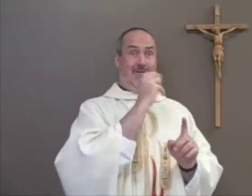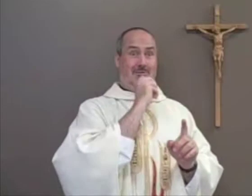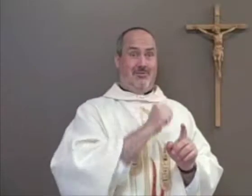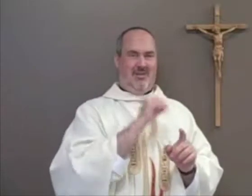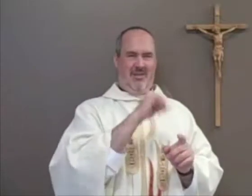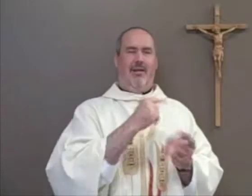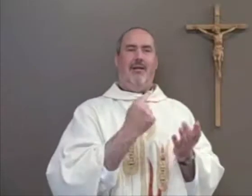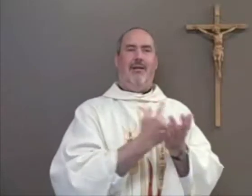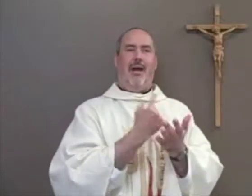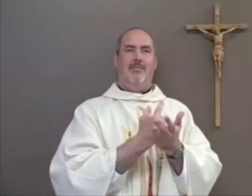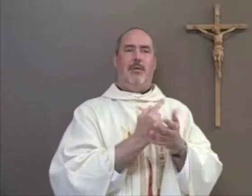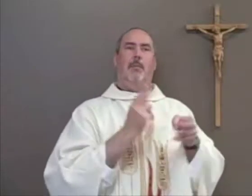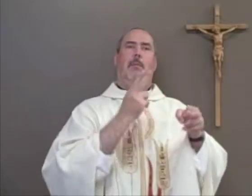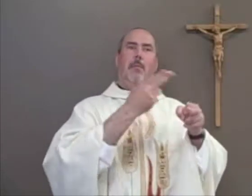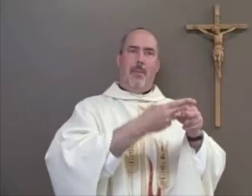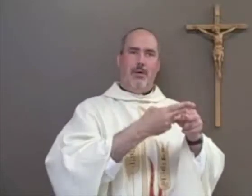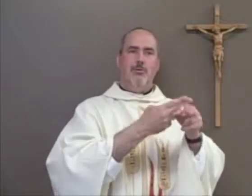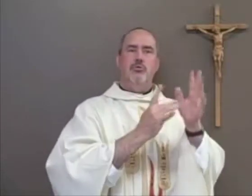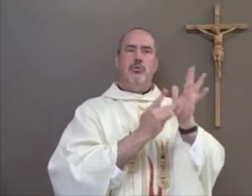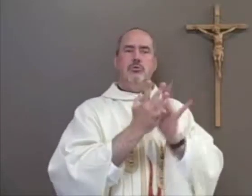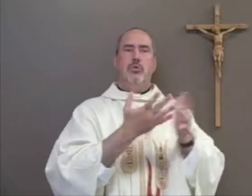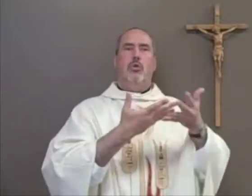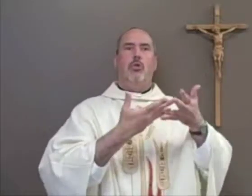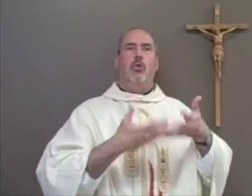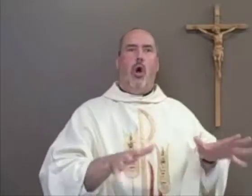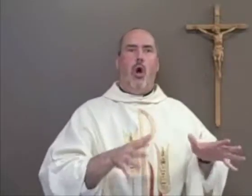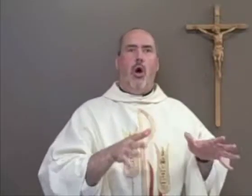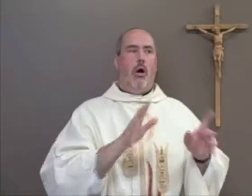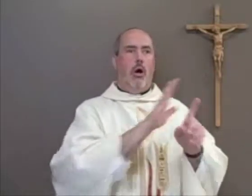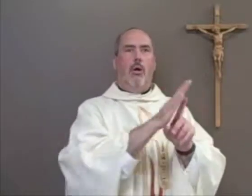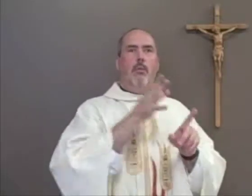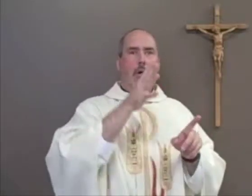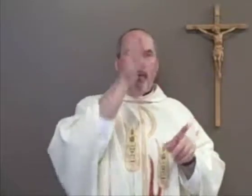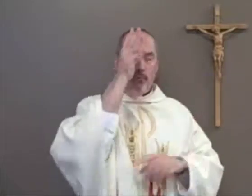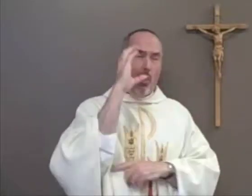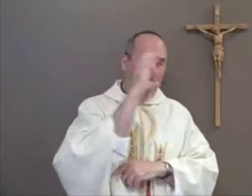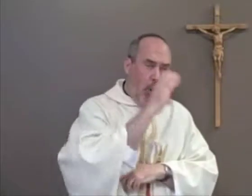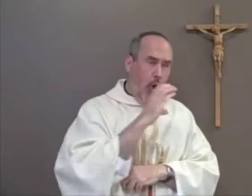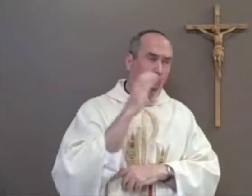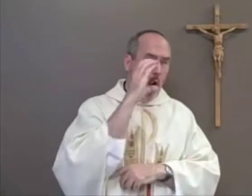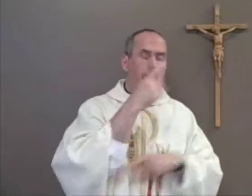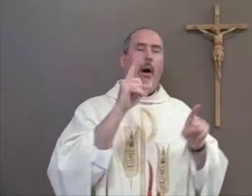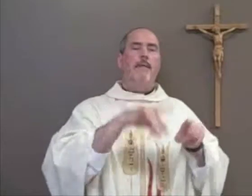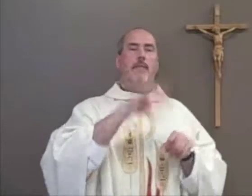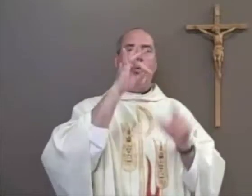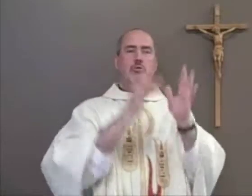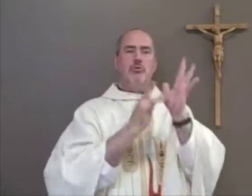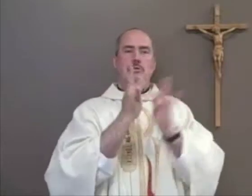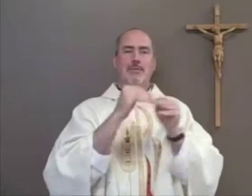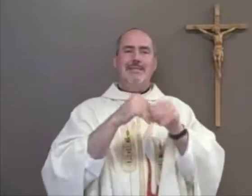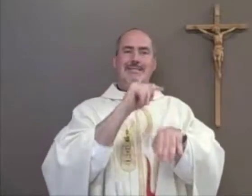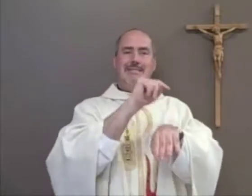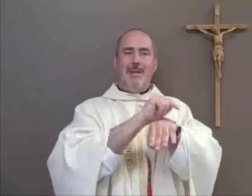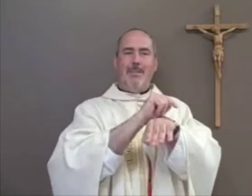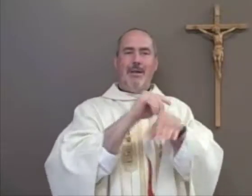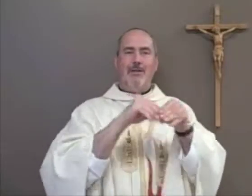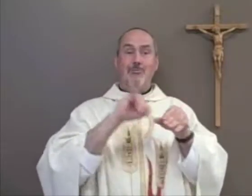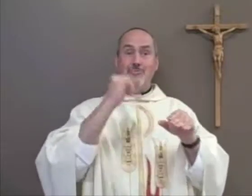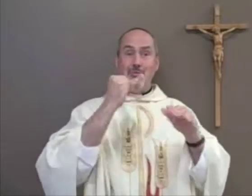years. After the age of 12, there's really no mention of Jesus in the Bible. When he was 12, that story says